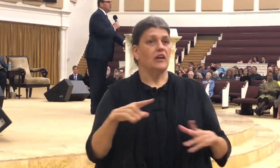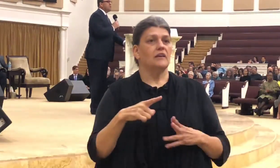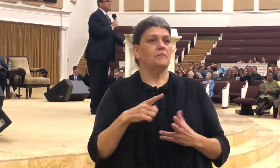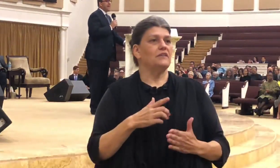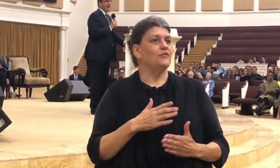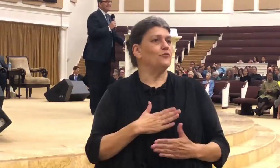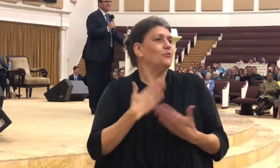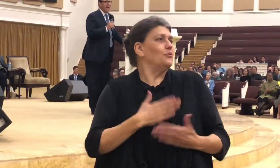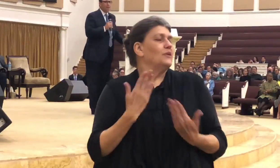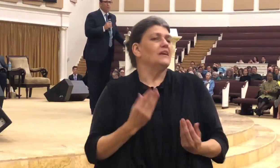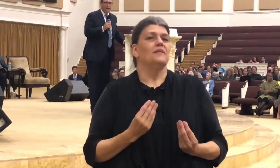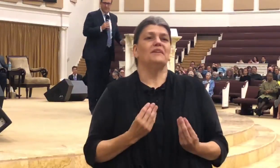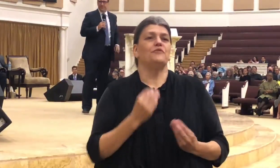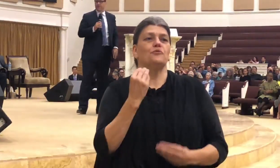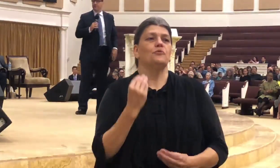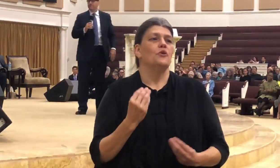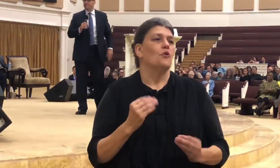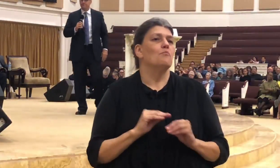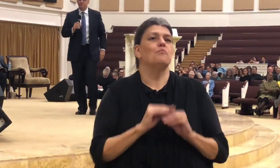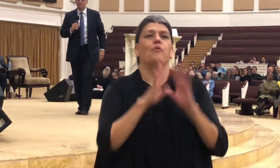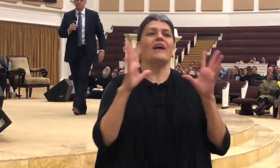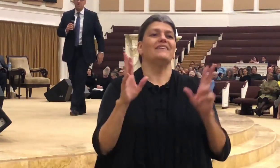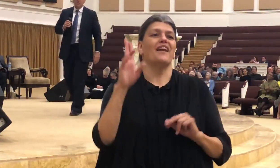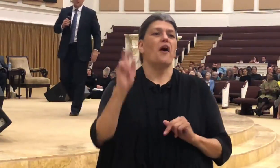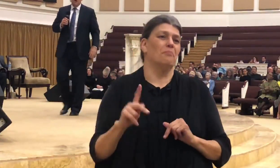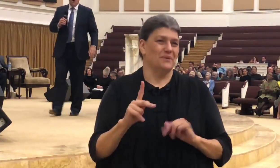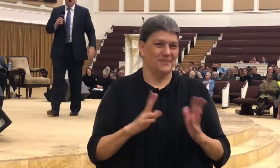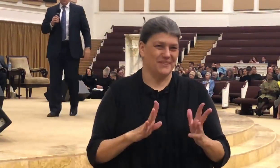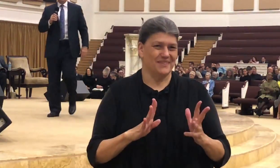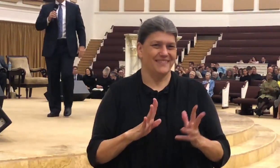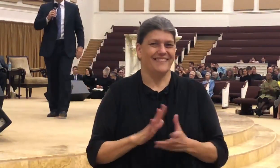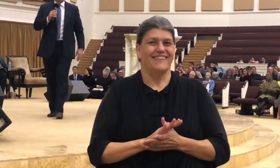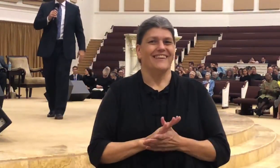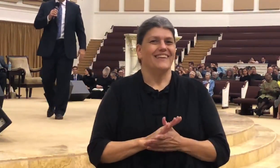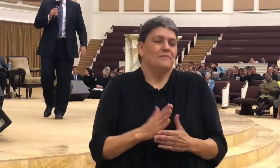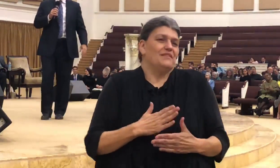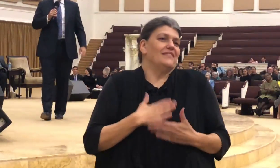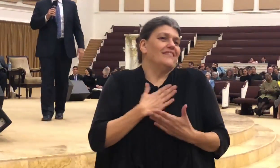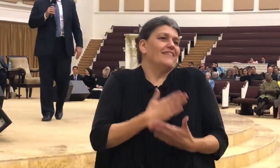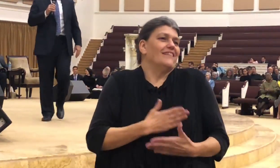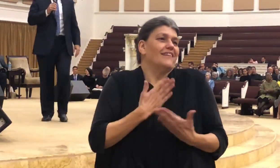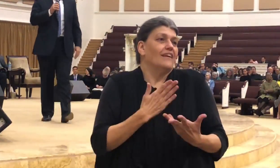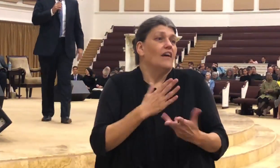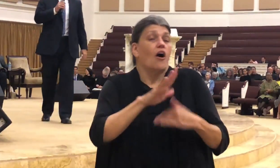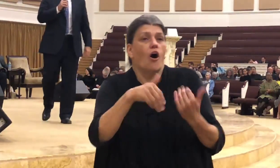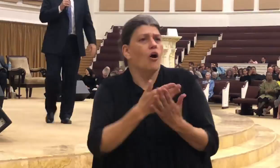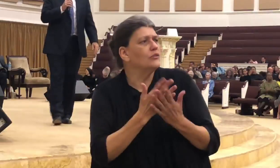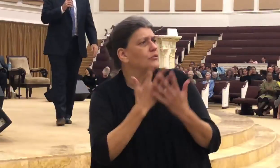So all of you sad sack righteous, all of you depressed,